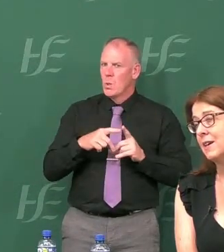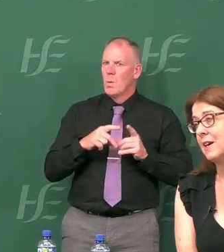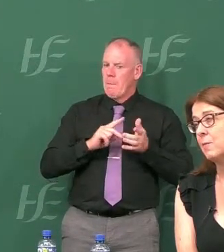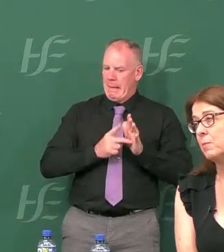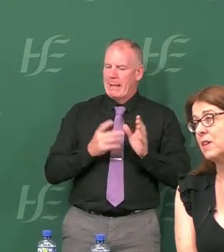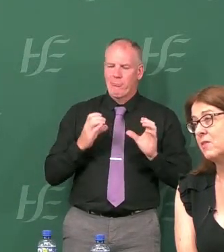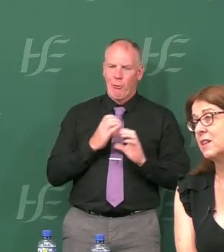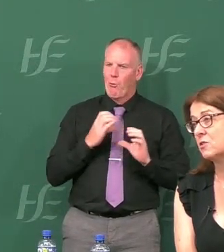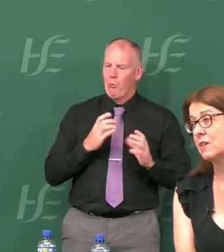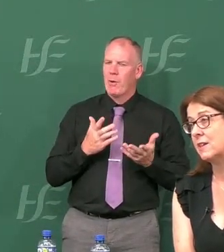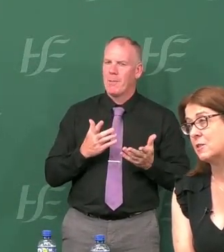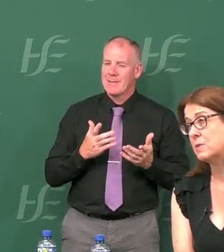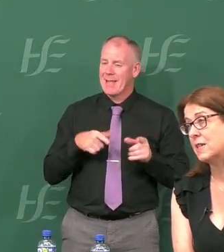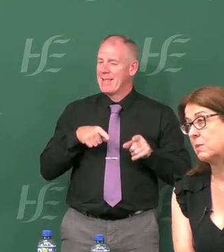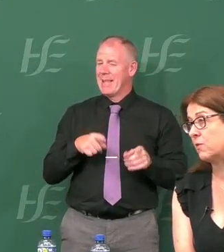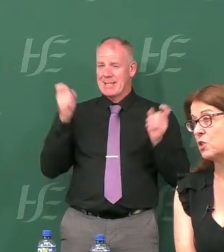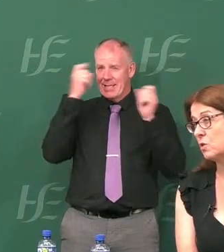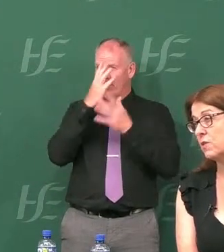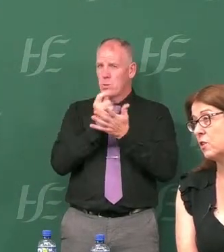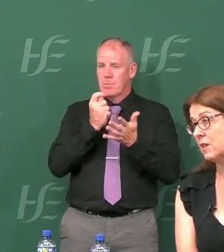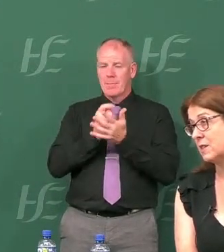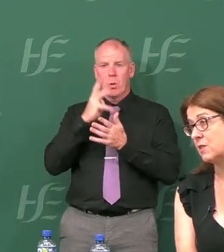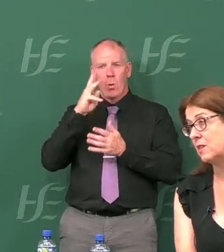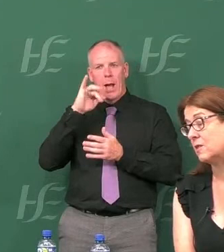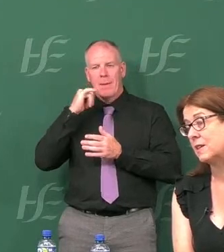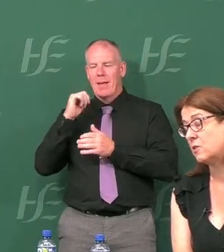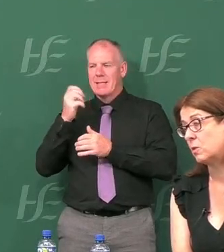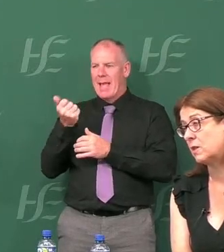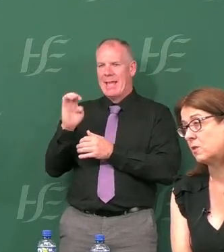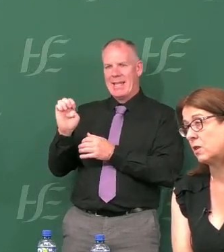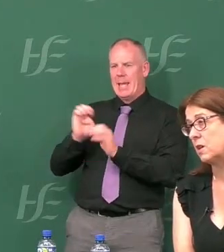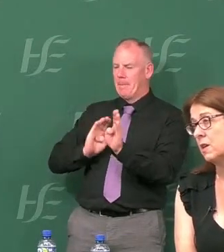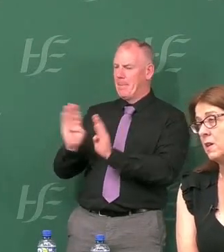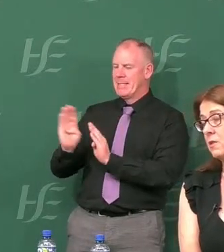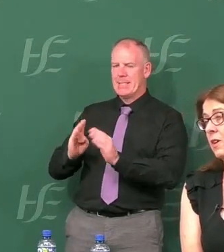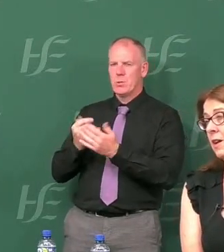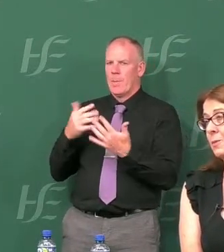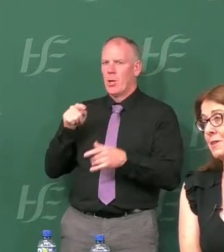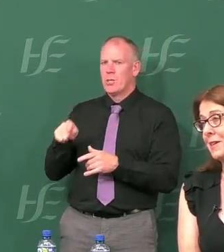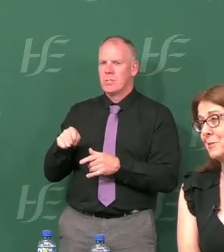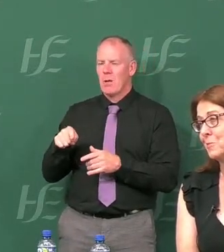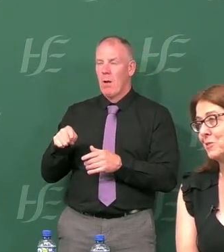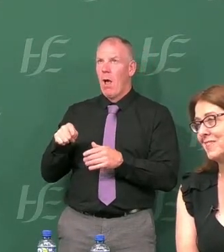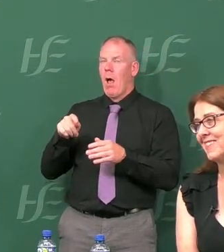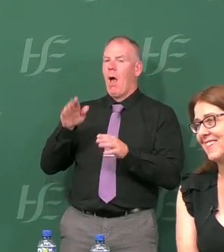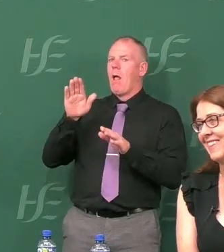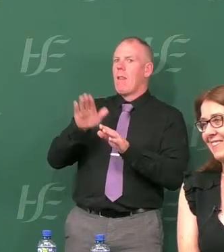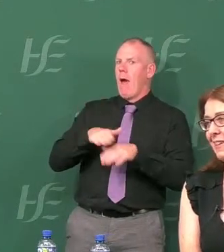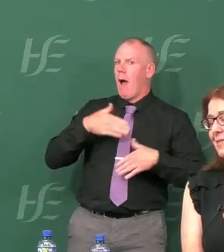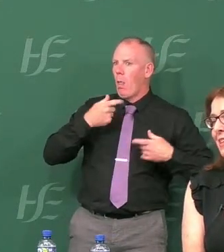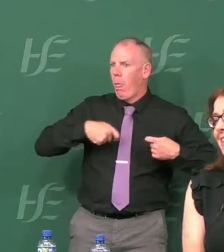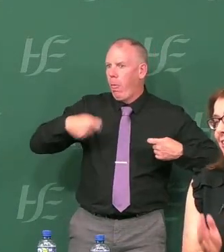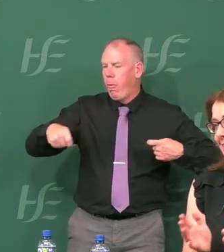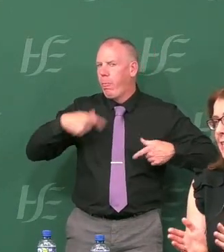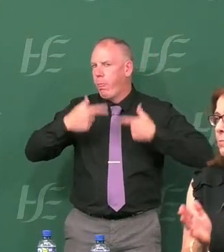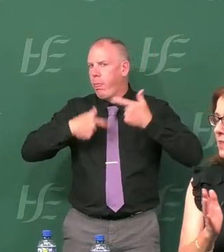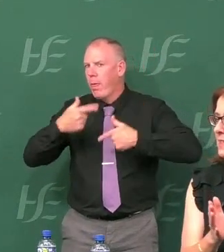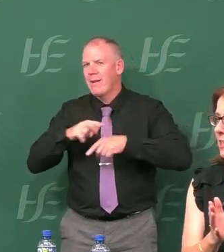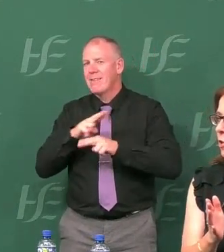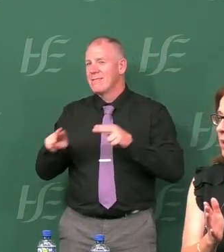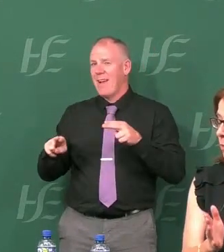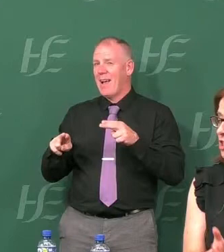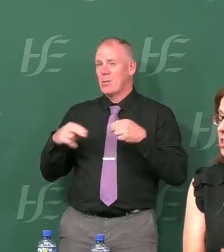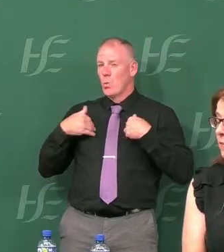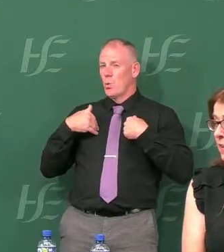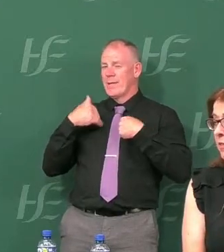can. But even that's tricky in some sites by virtue of the other activity, the unscheduled work that's going on. So a very long-winded answer, but it's we're not there yet, but